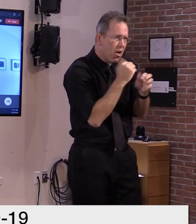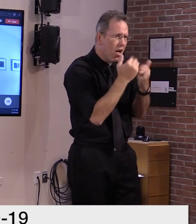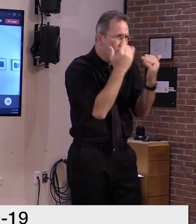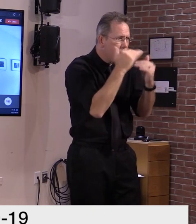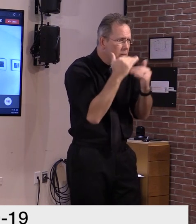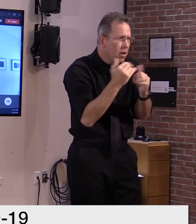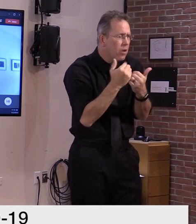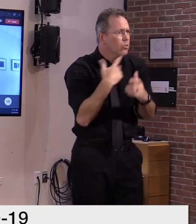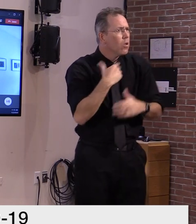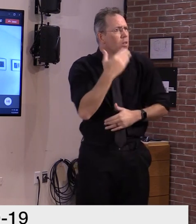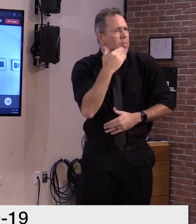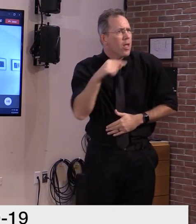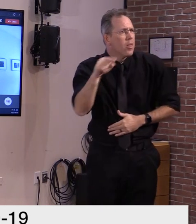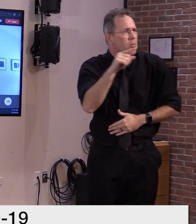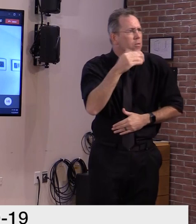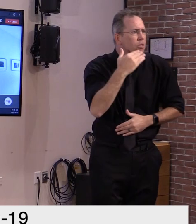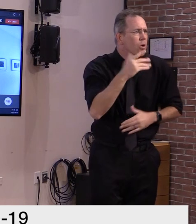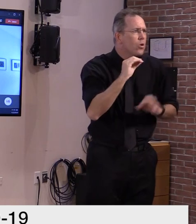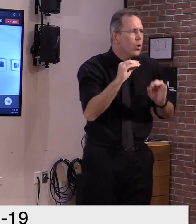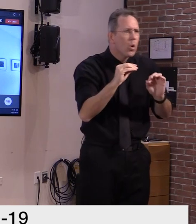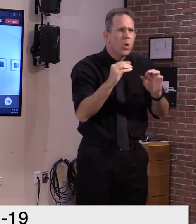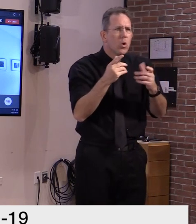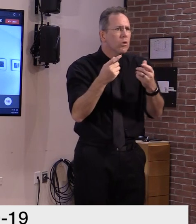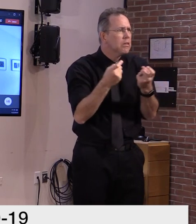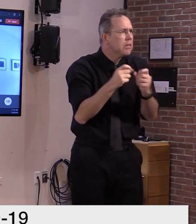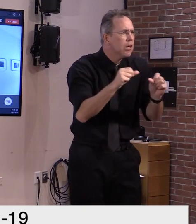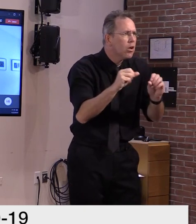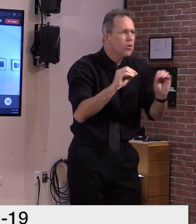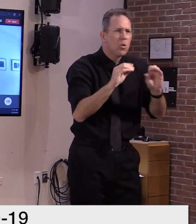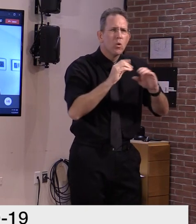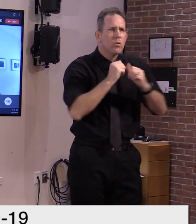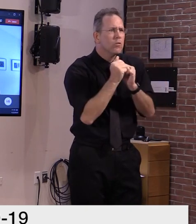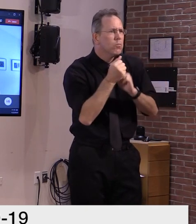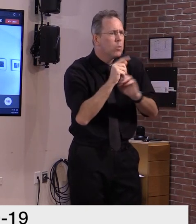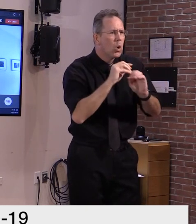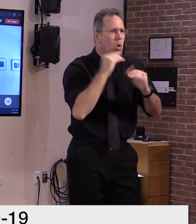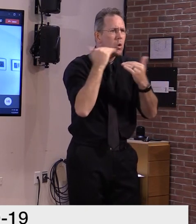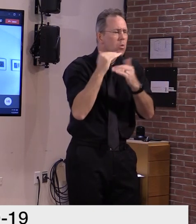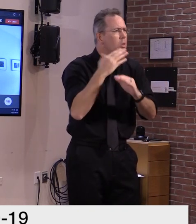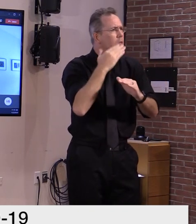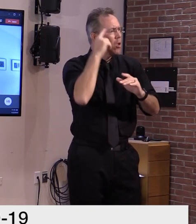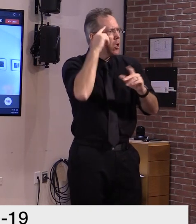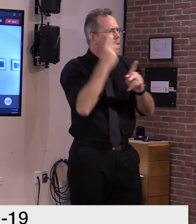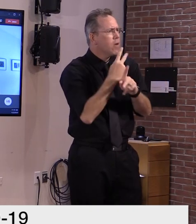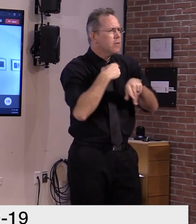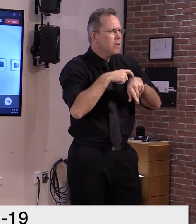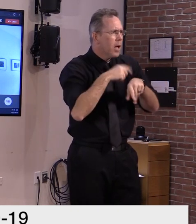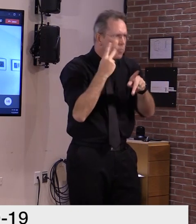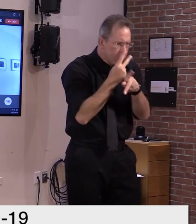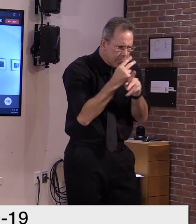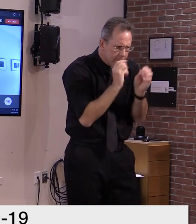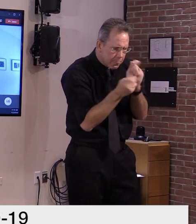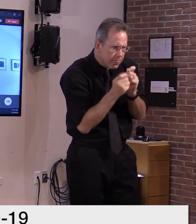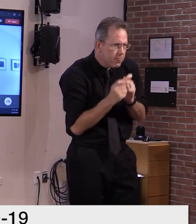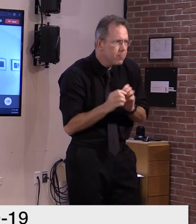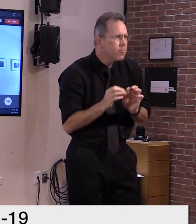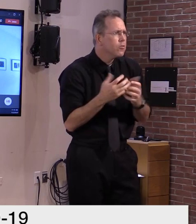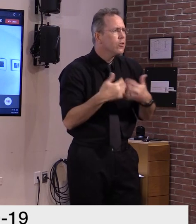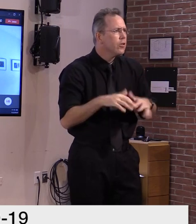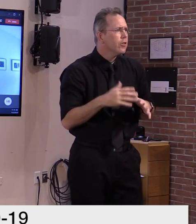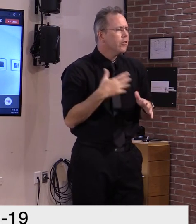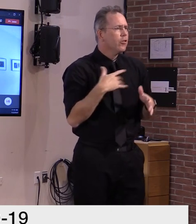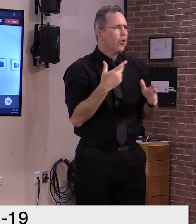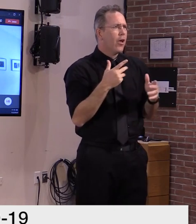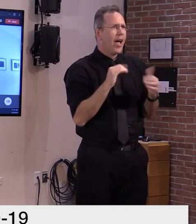ski resorts this summer or this fall, and they were operating everything from mountain biking to mountain coasters to